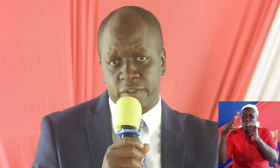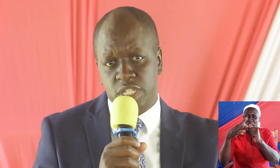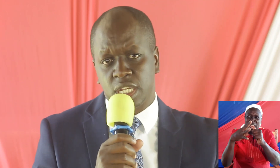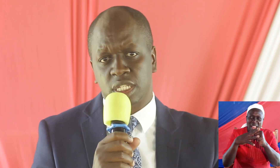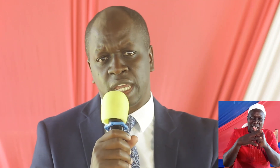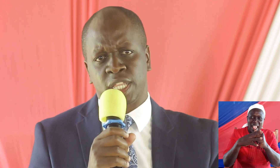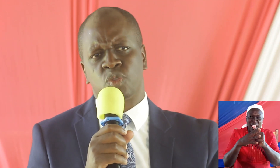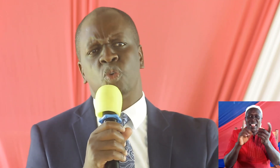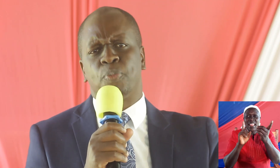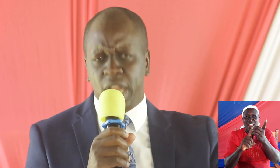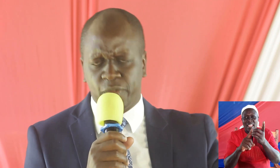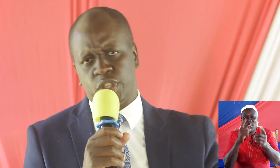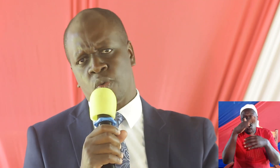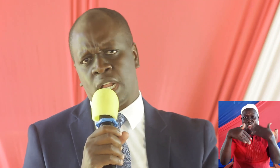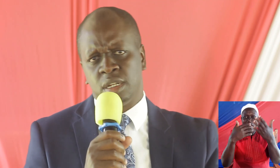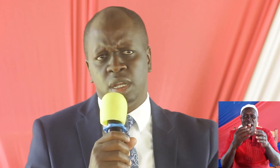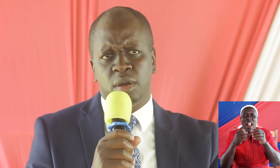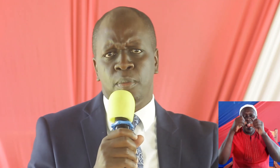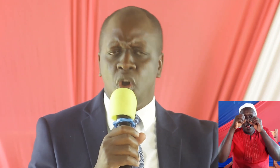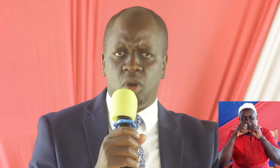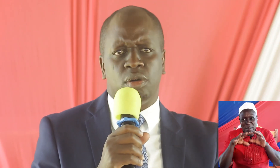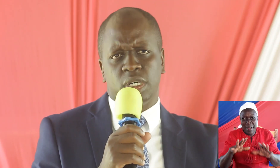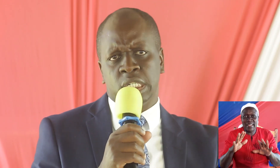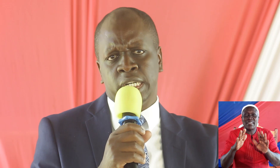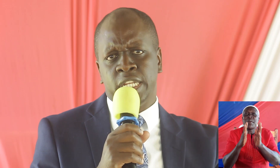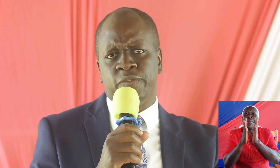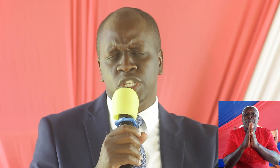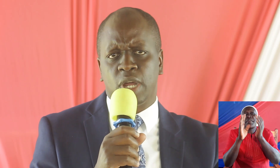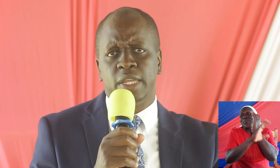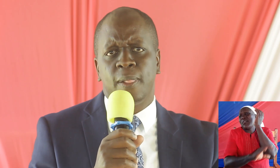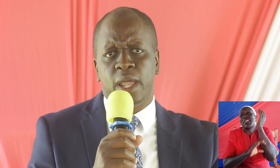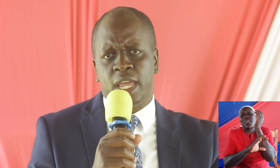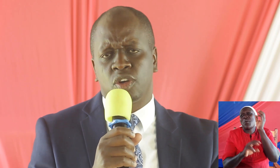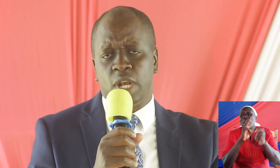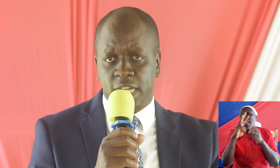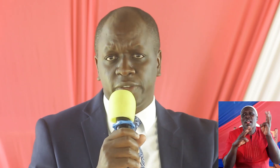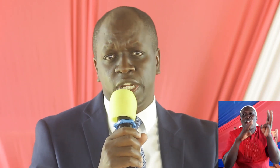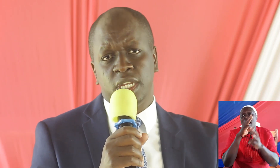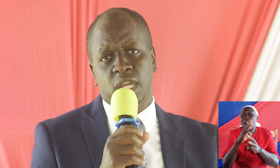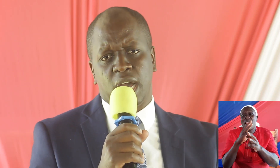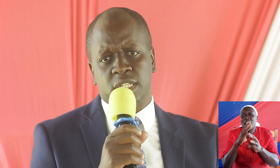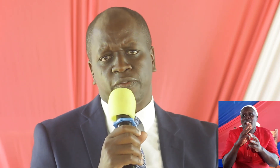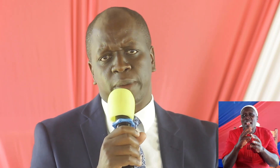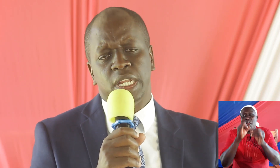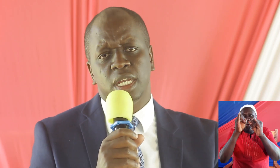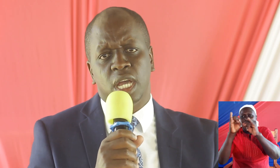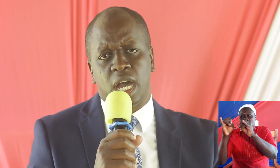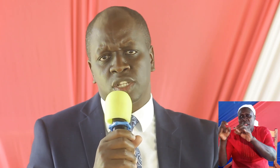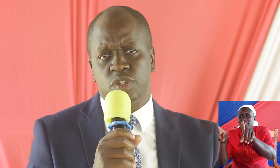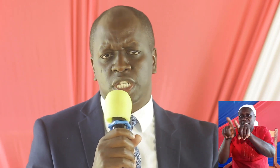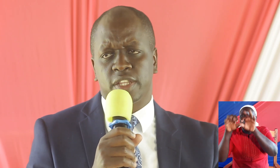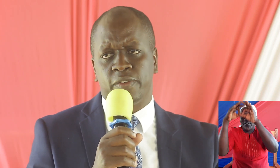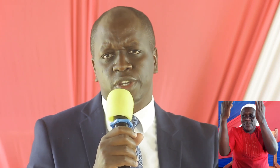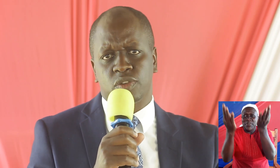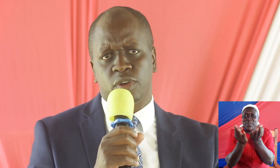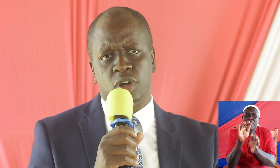the services, and that we will pray for the world more individually and collectively as a family, as